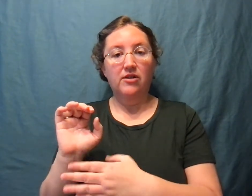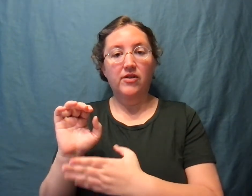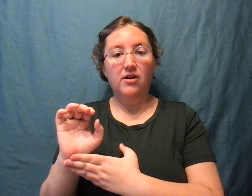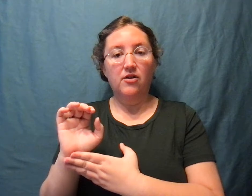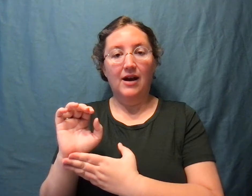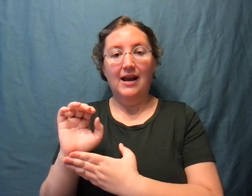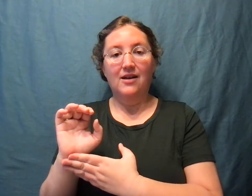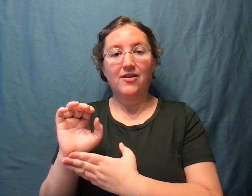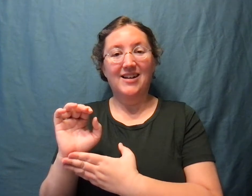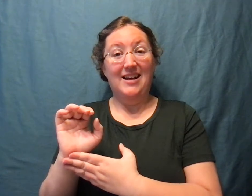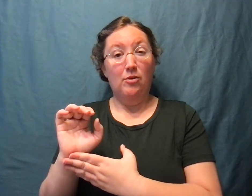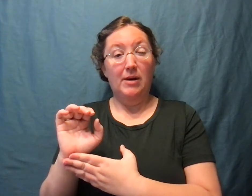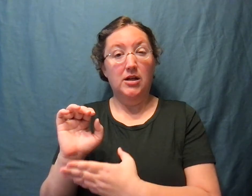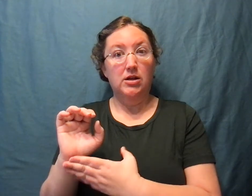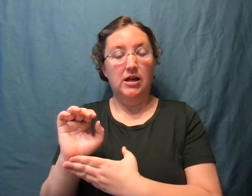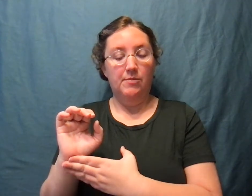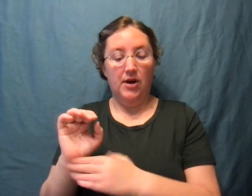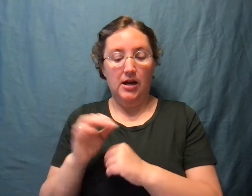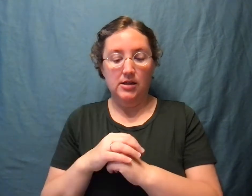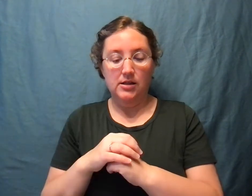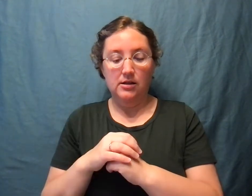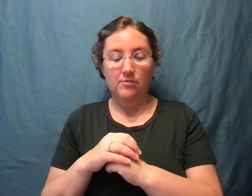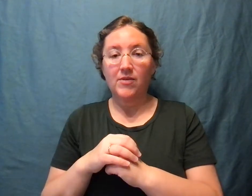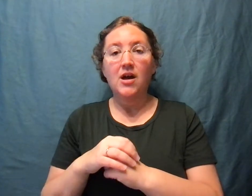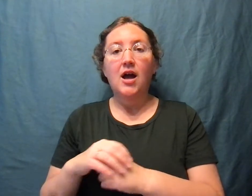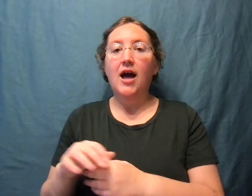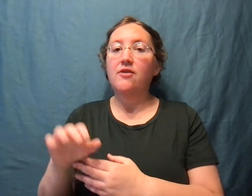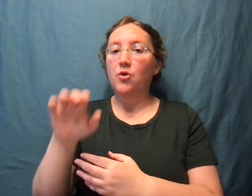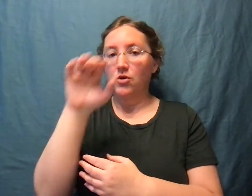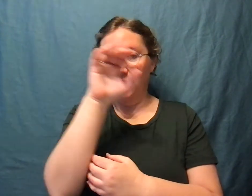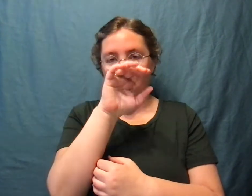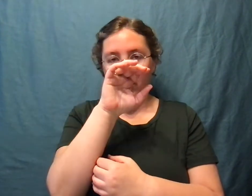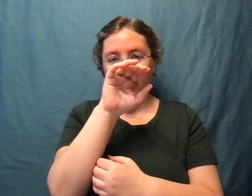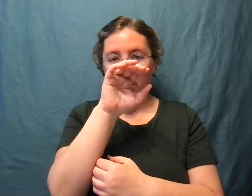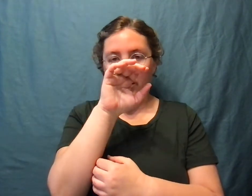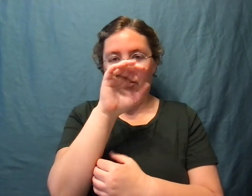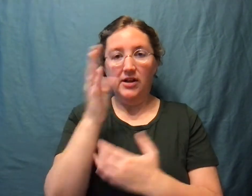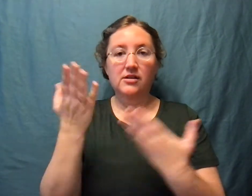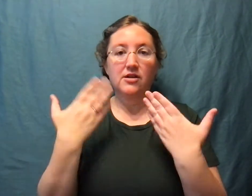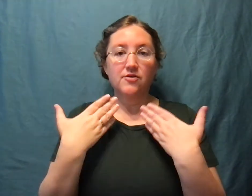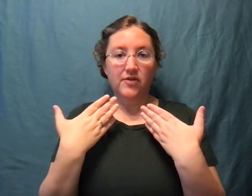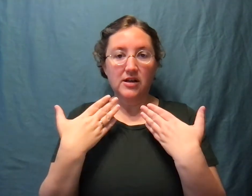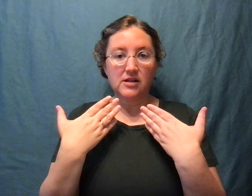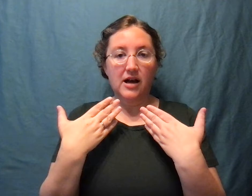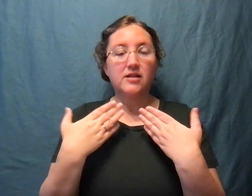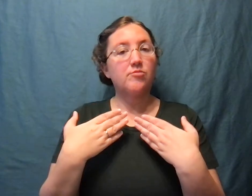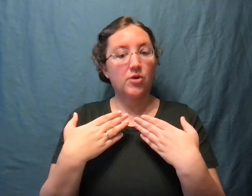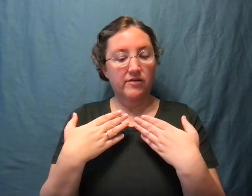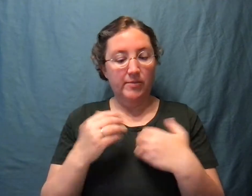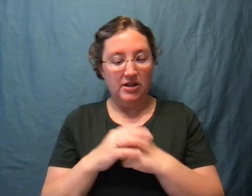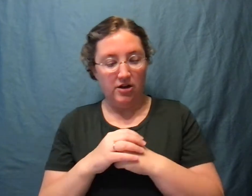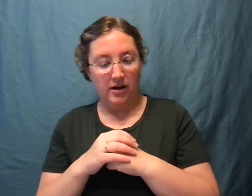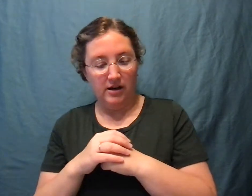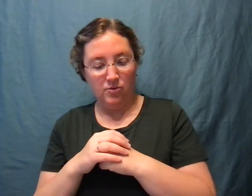there or a hand there to kind of remind you to keep your hand still. And of course, you don't want to block your face because your face has important information on it as